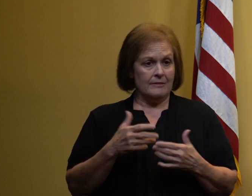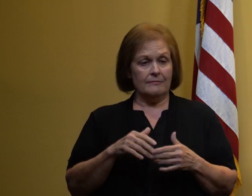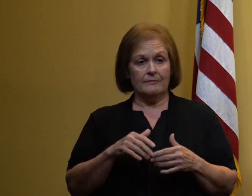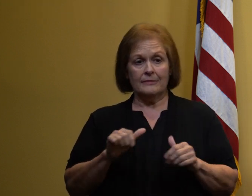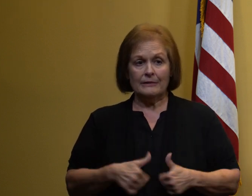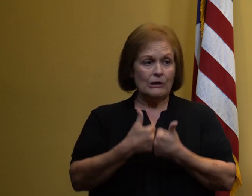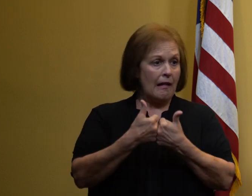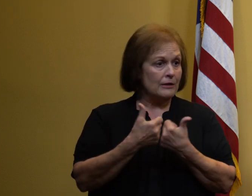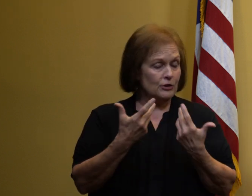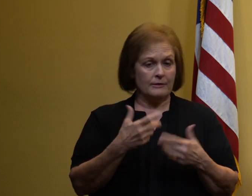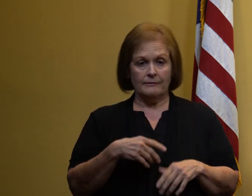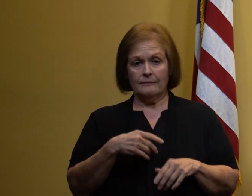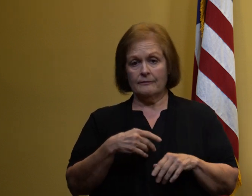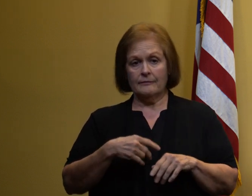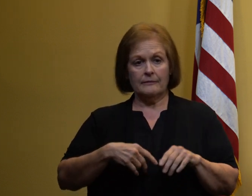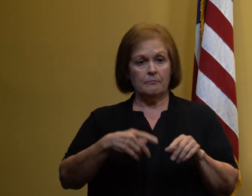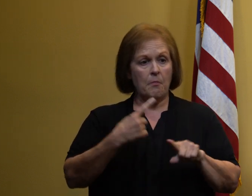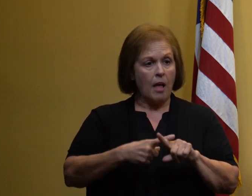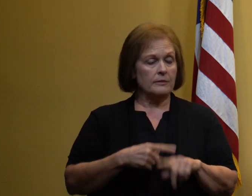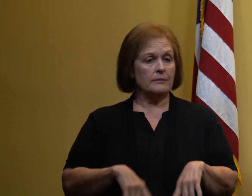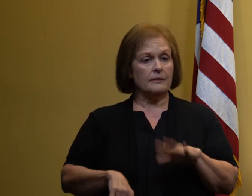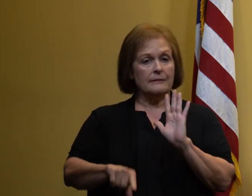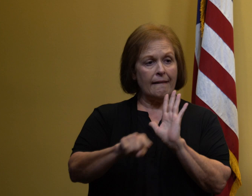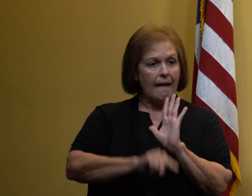the negativity